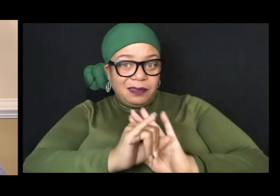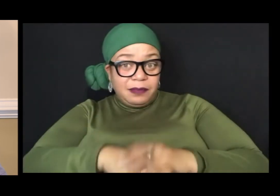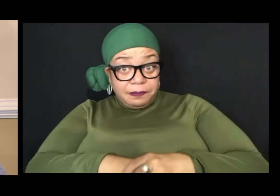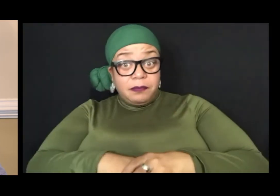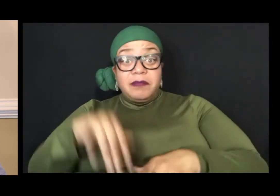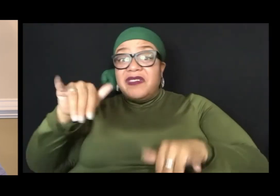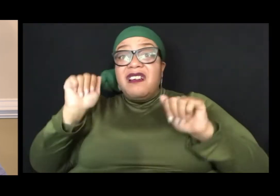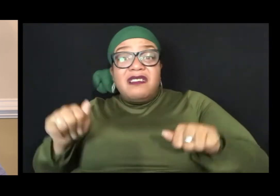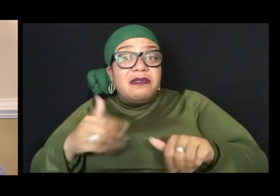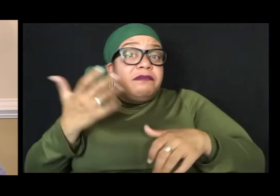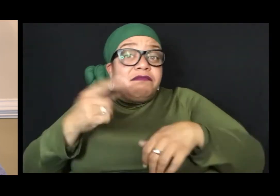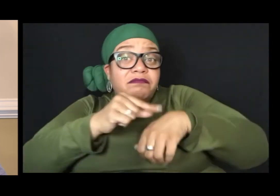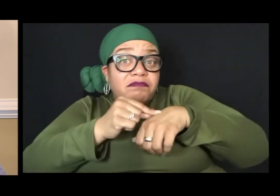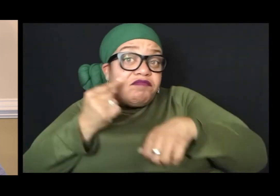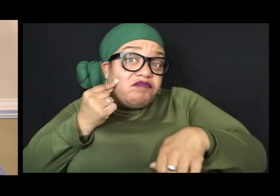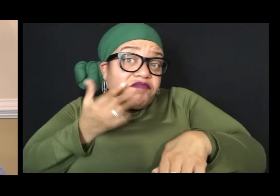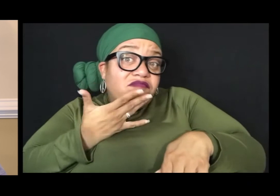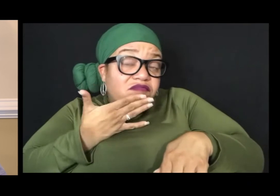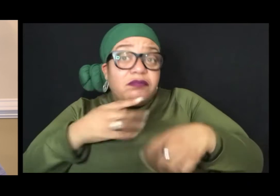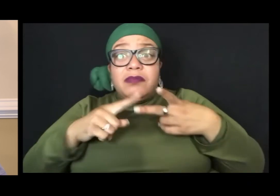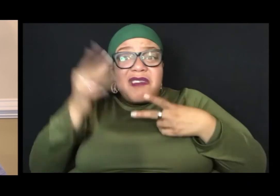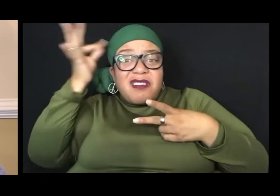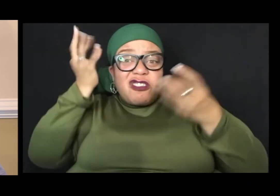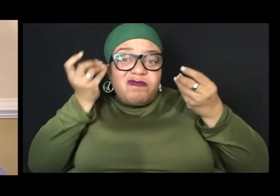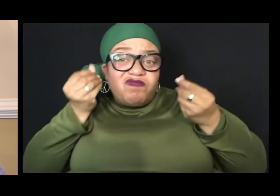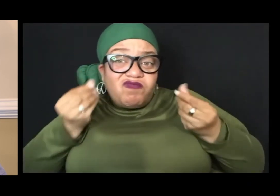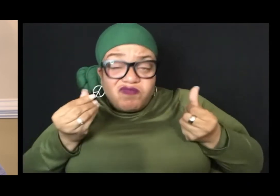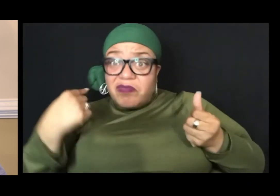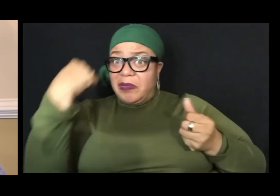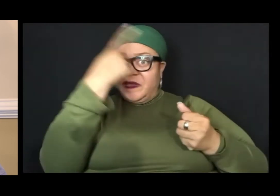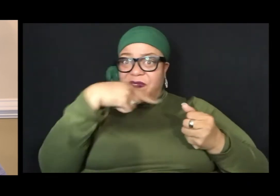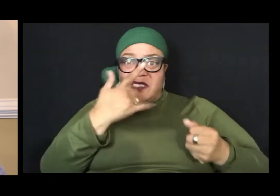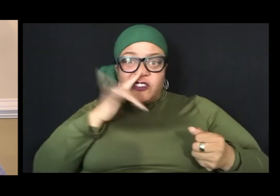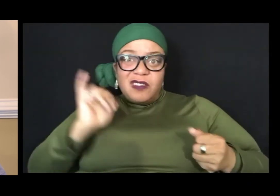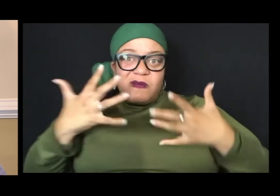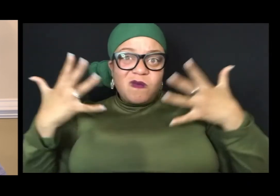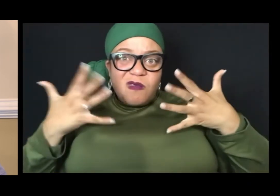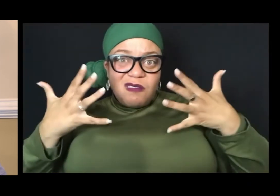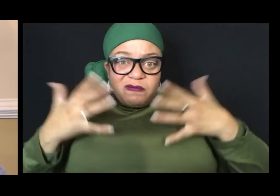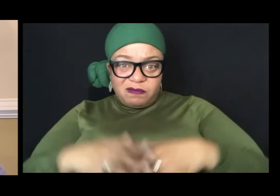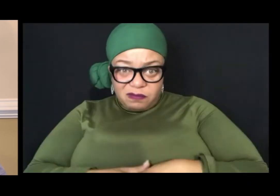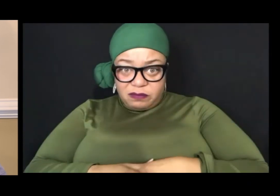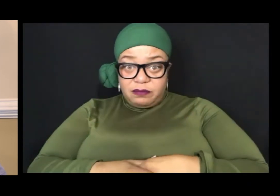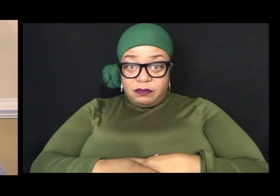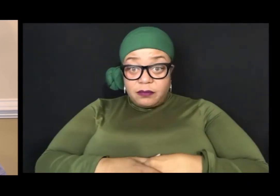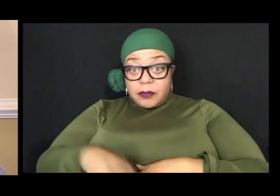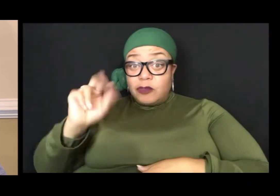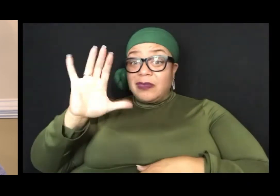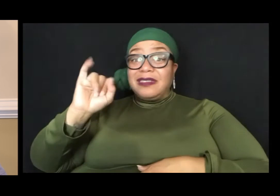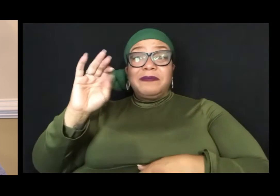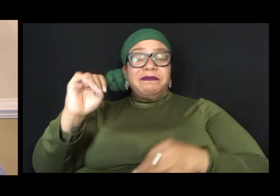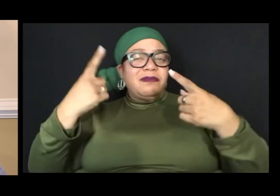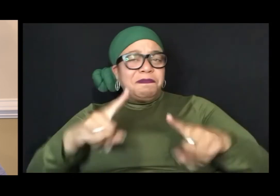could be skin color, hair texture, and facial structural features. Racism occurs when a